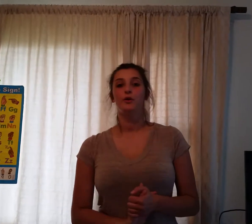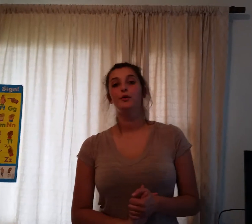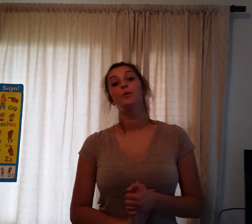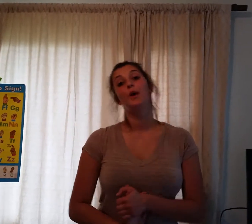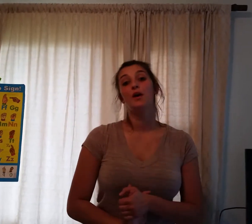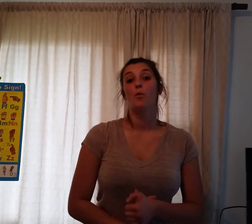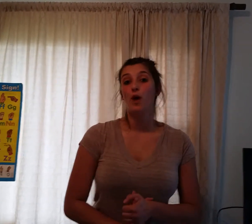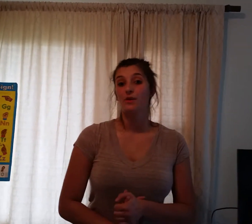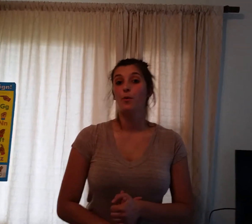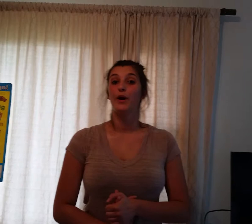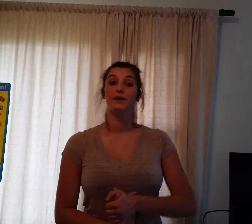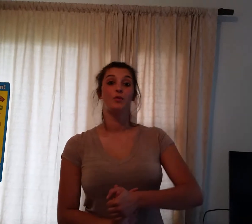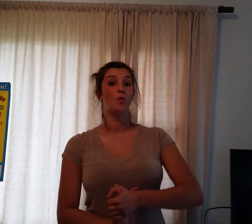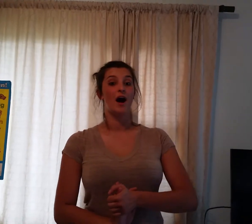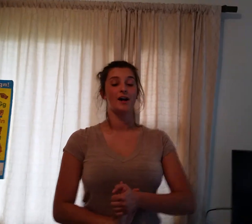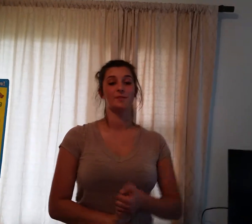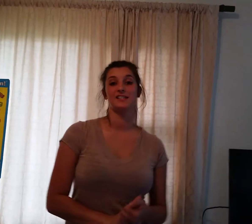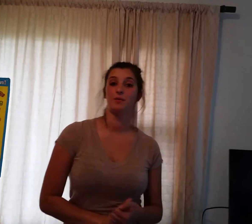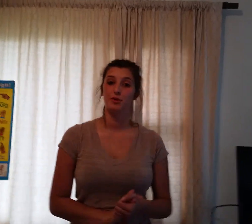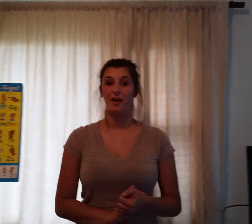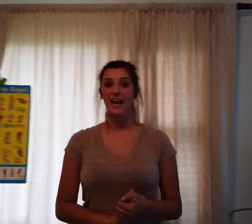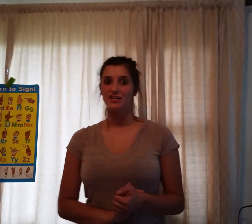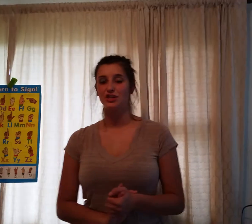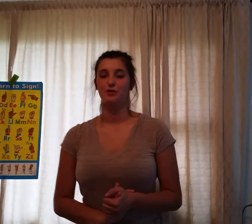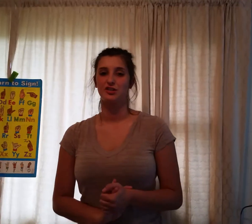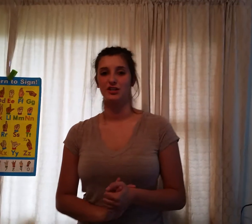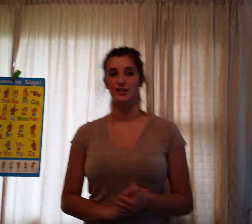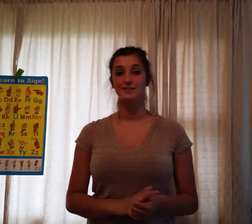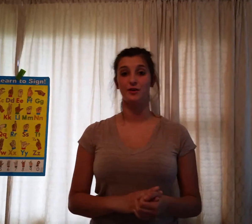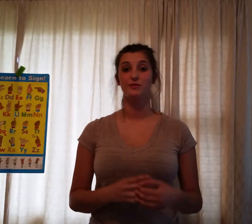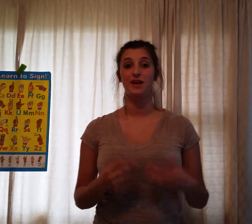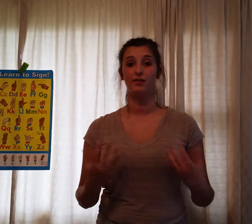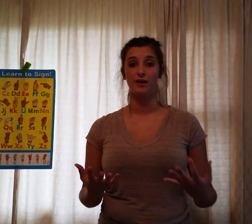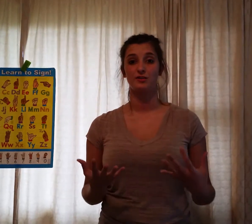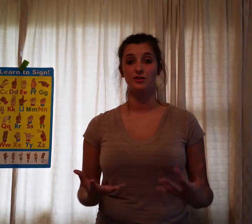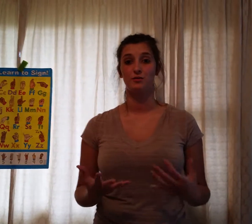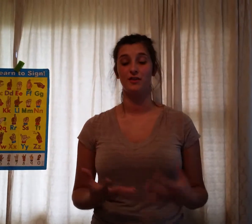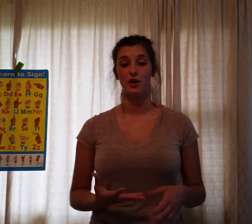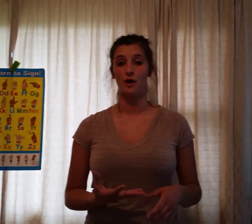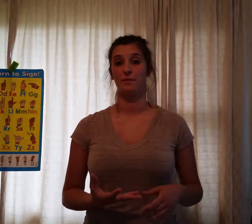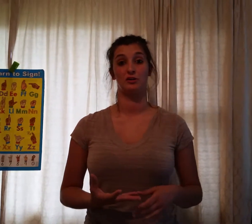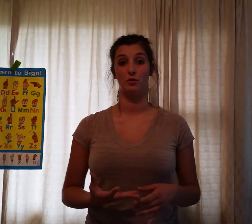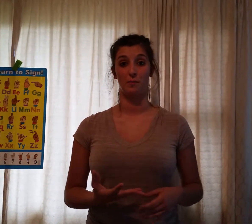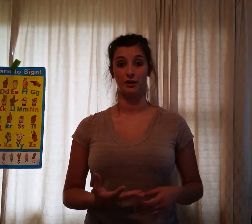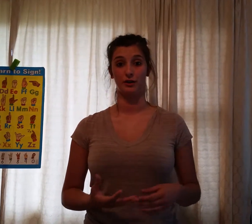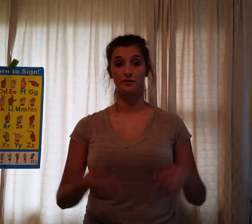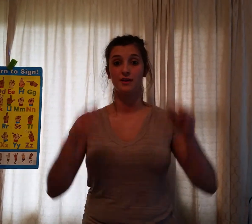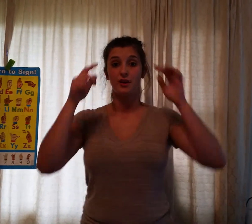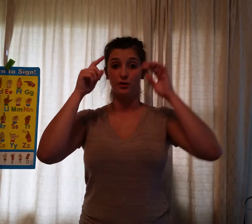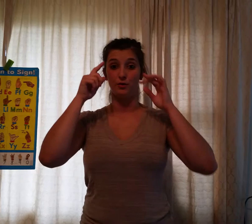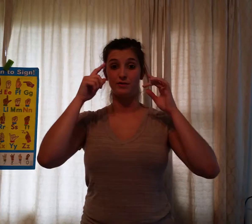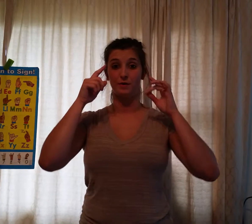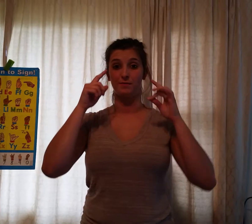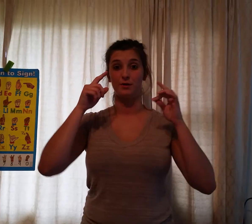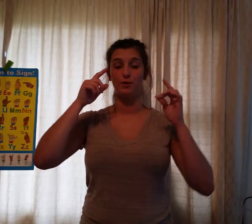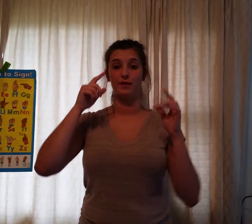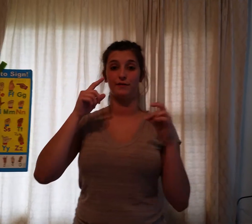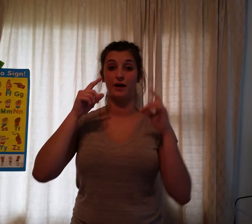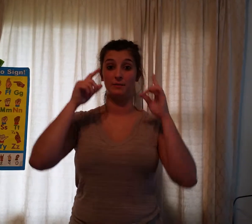Who, what, when, where, and why are my WH questions. Those have a lot to do with the non-manual markers. You always want to be aware if your eyebrows